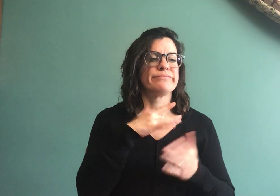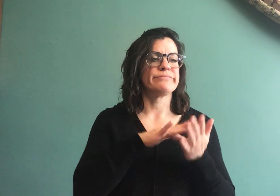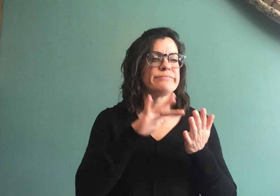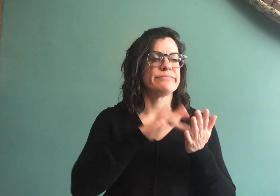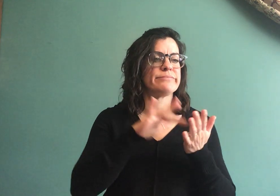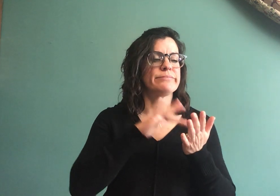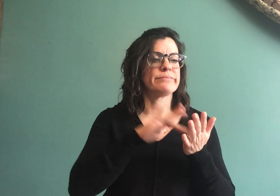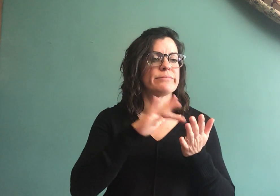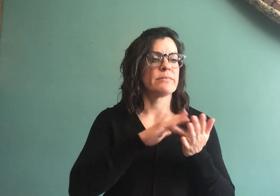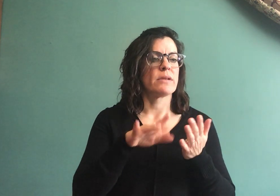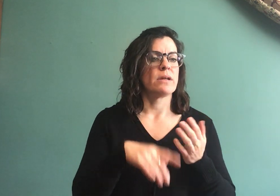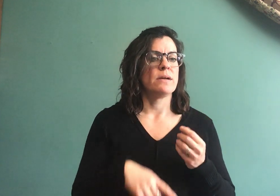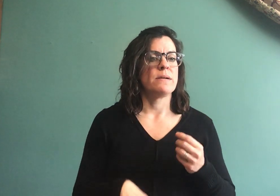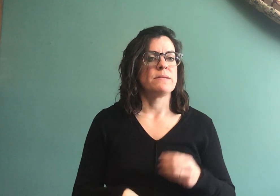Where the heck was it?